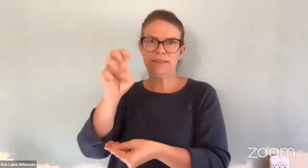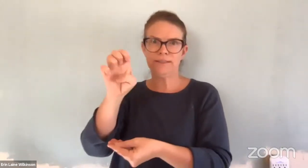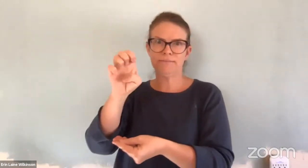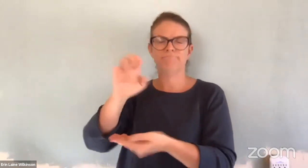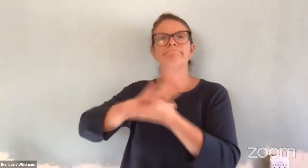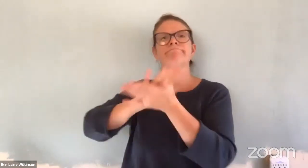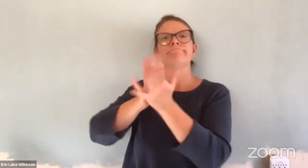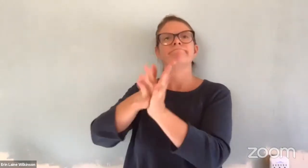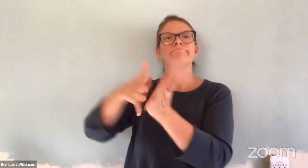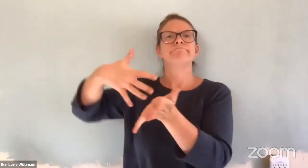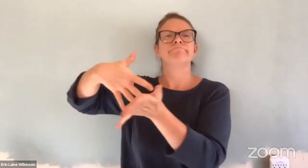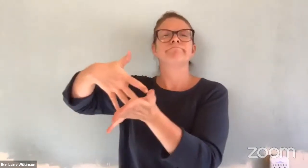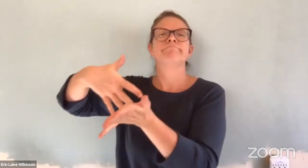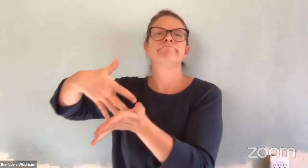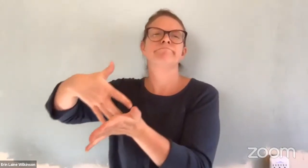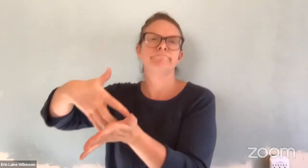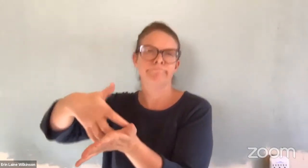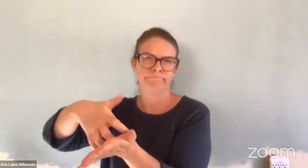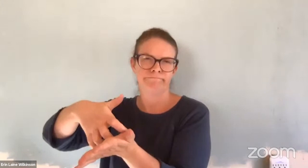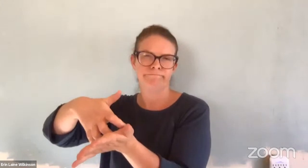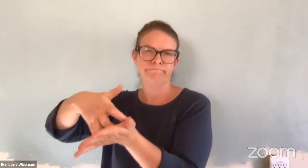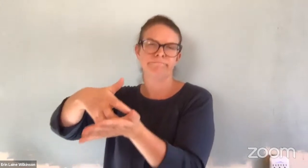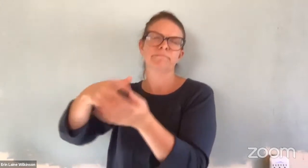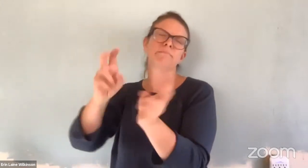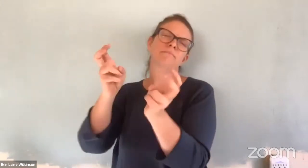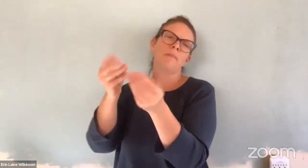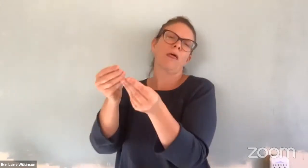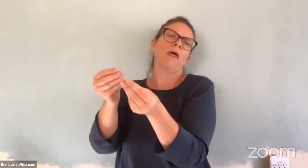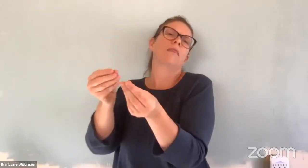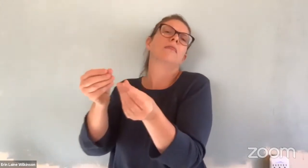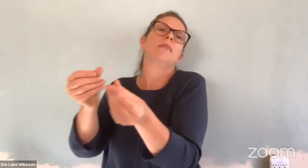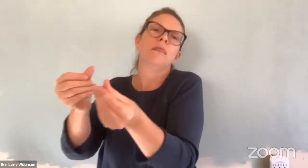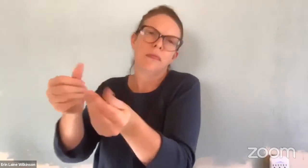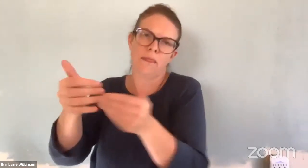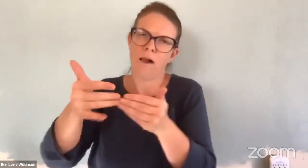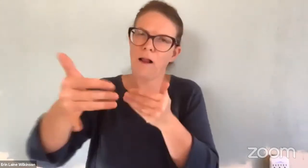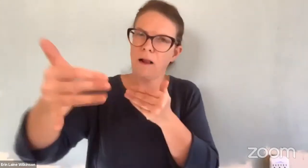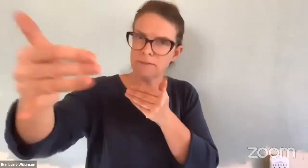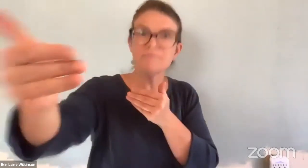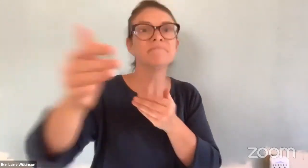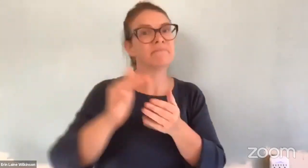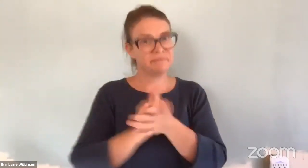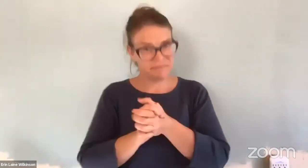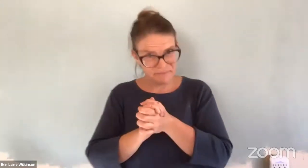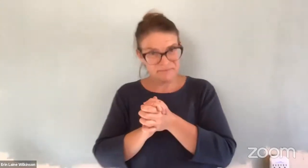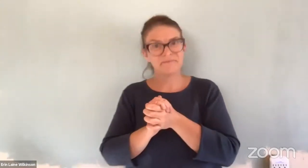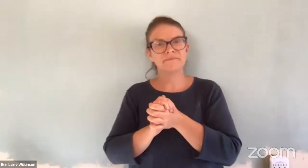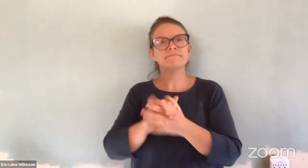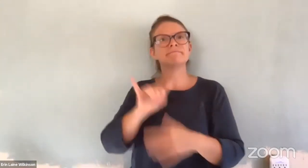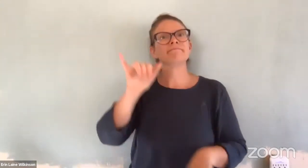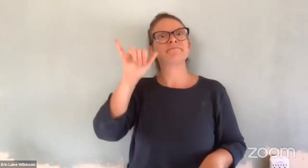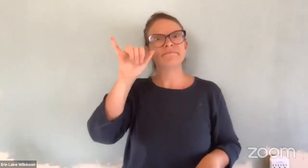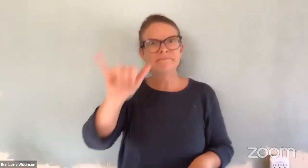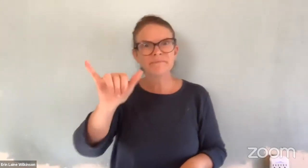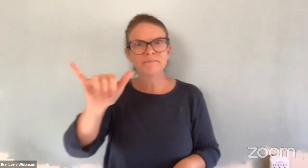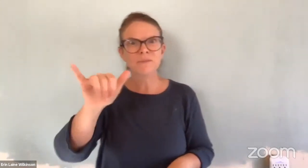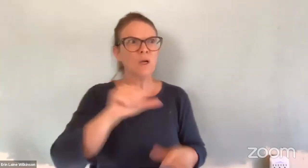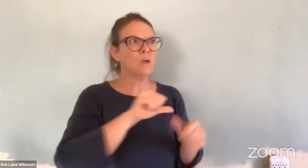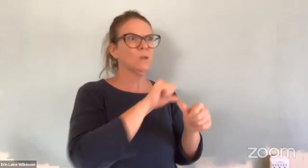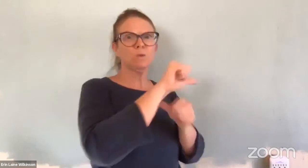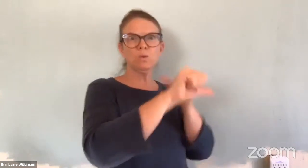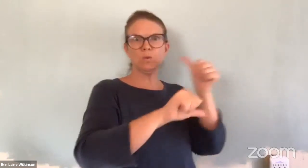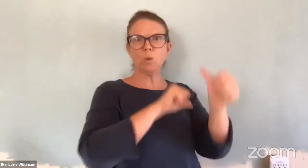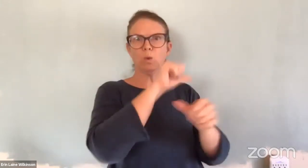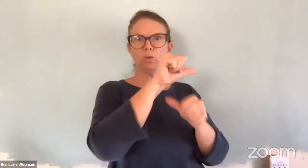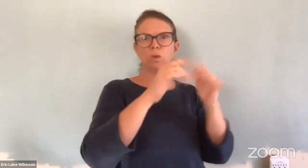So that means that inherited deafness would maybe be less. Maybe there's a dilution there of the genes. And so there's